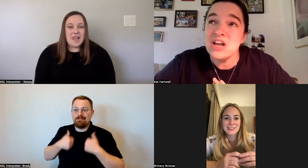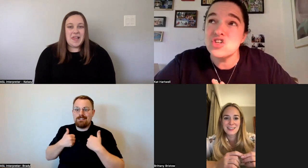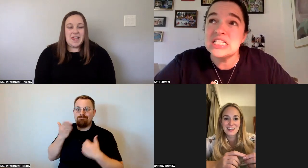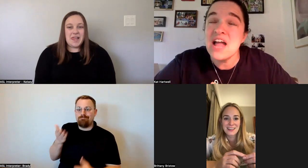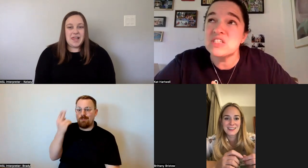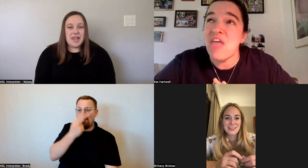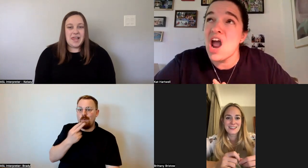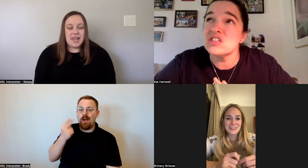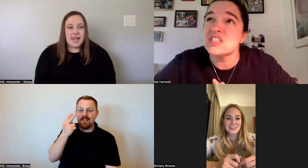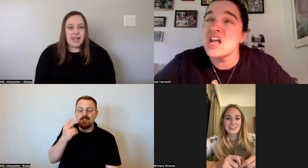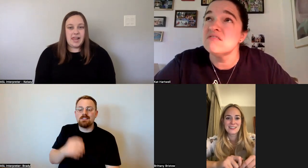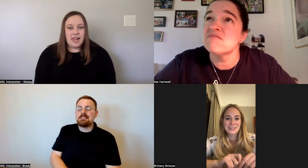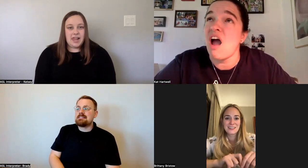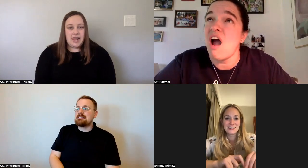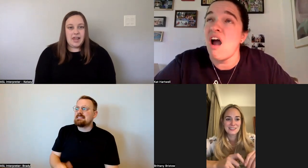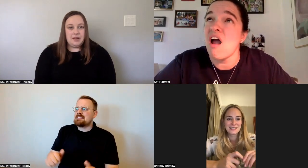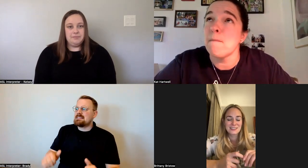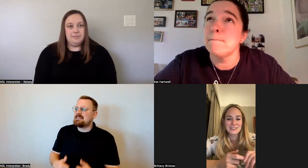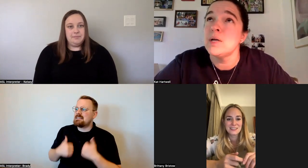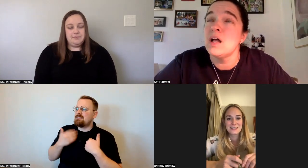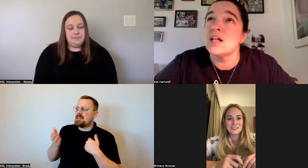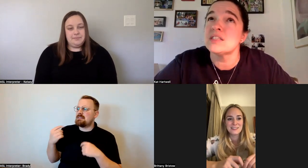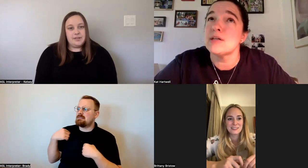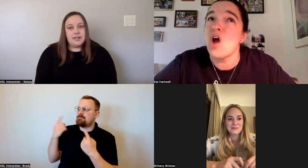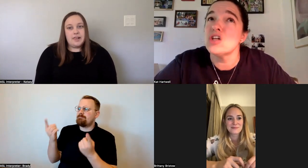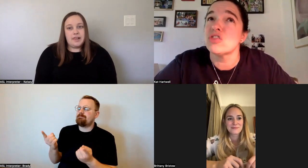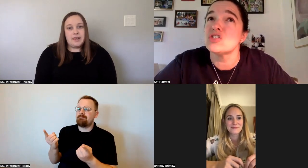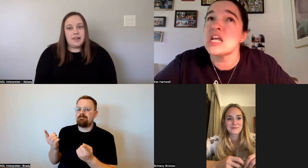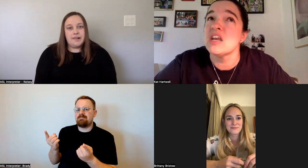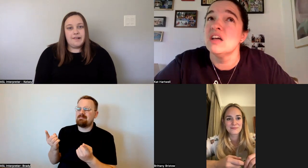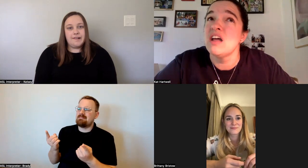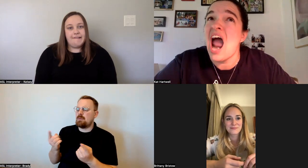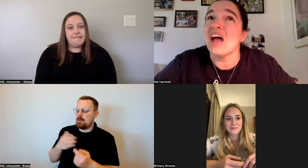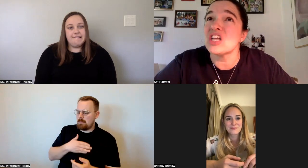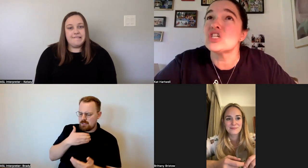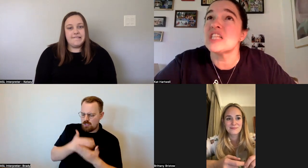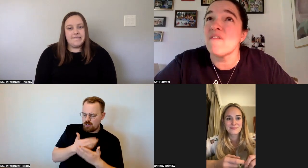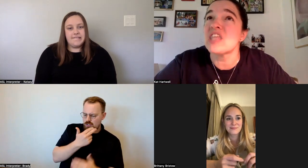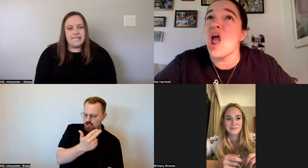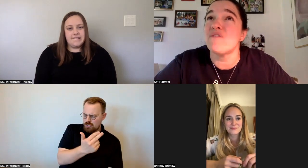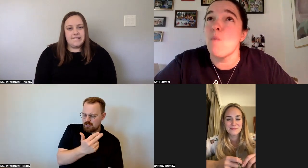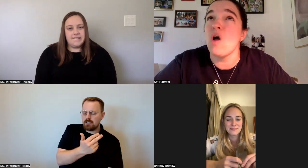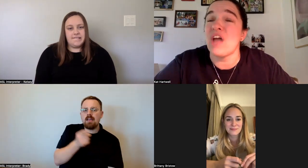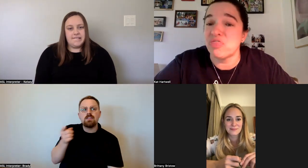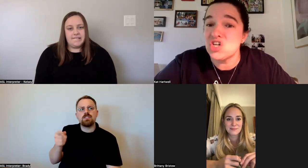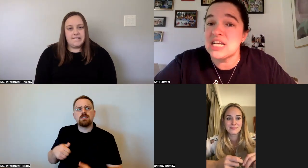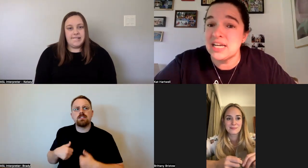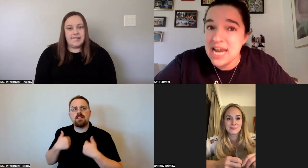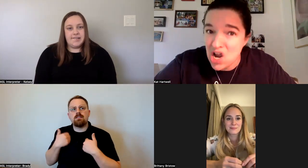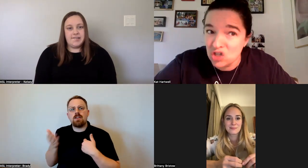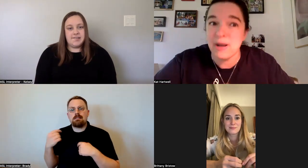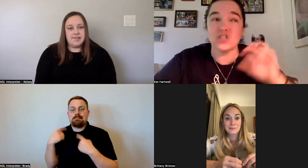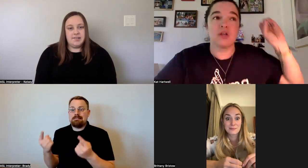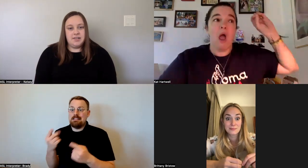She lived there since I think my daughter is 13. I think she lived there for more than